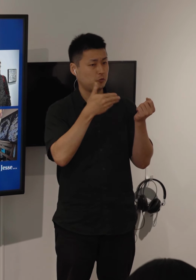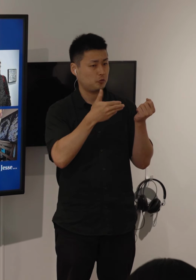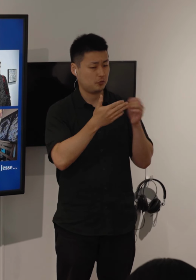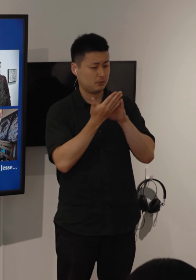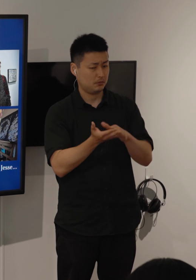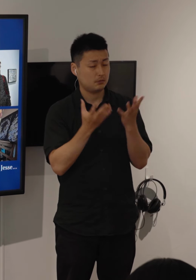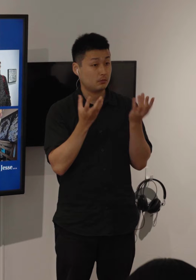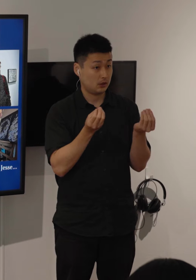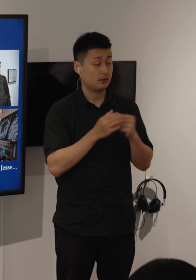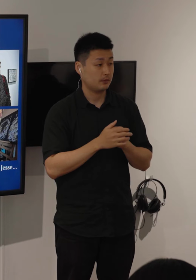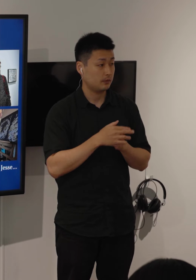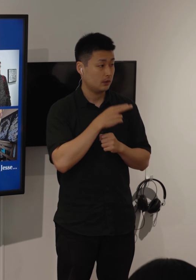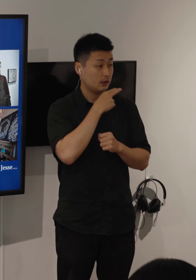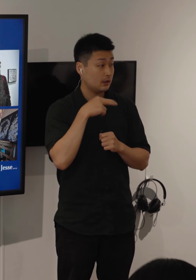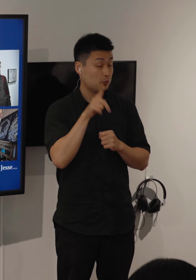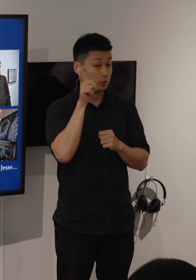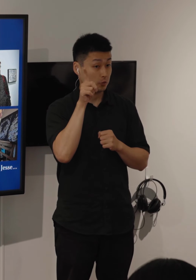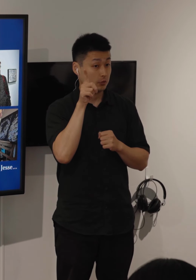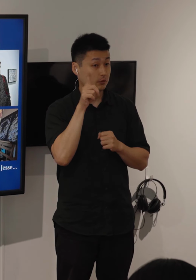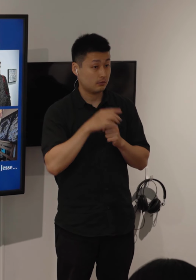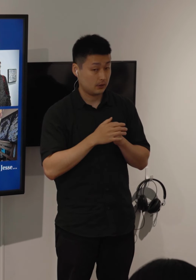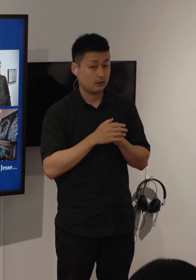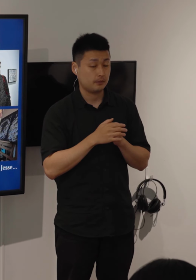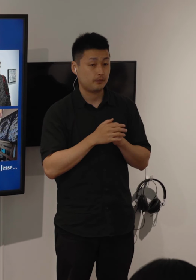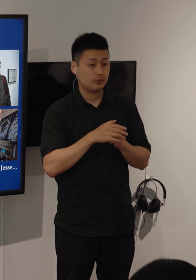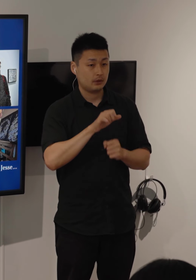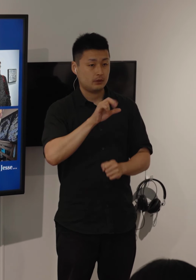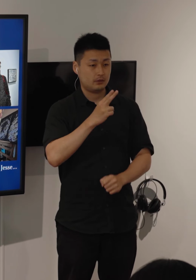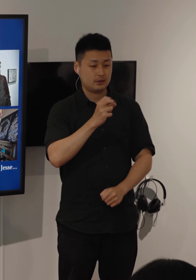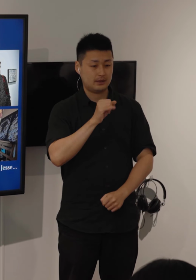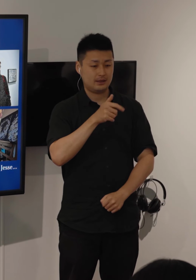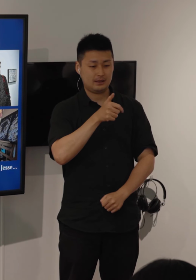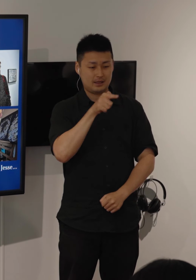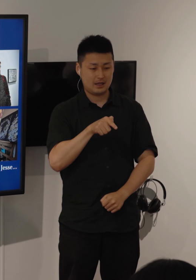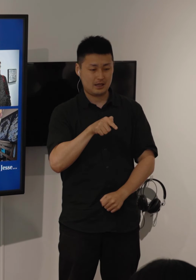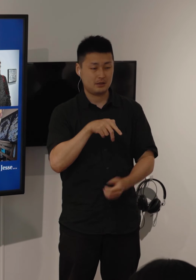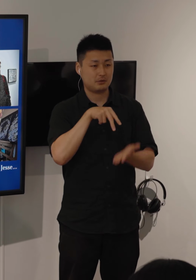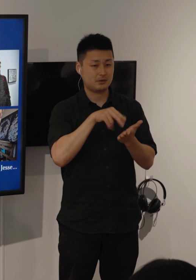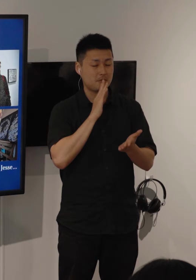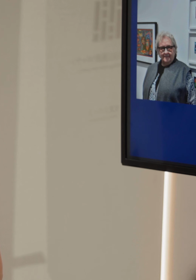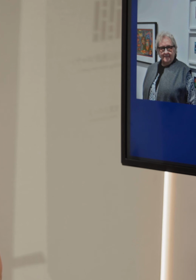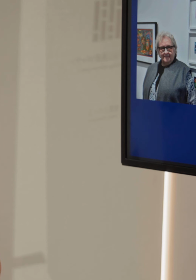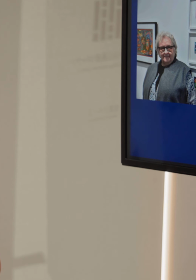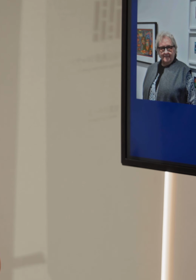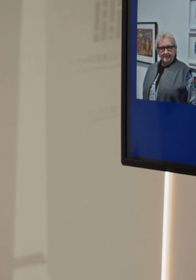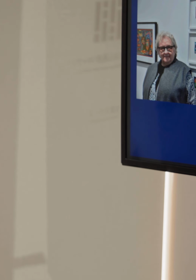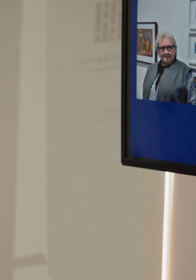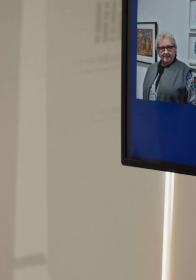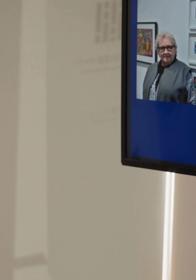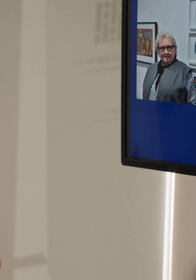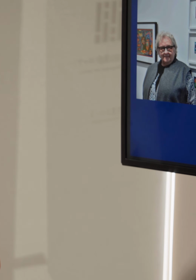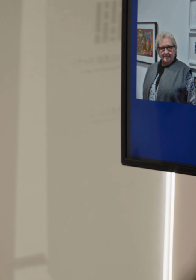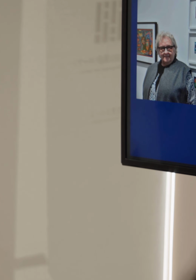England, she is one of the most famous outsider artists, and she was known as a mediumistic artist. So by that